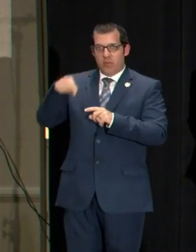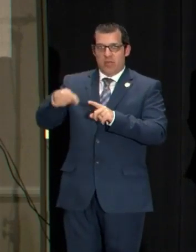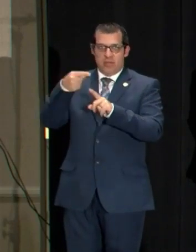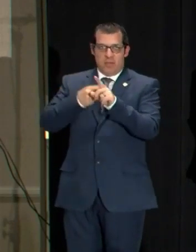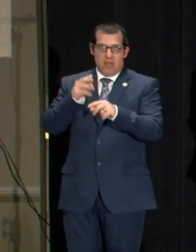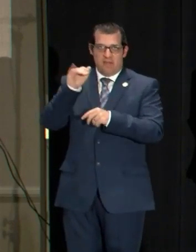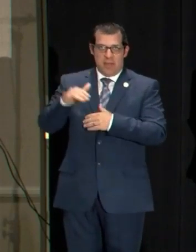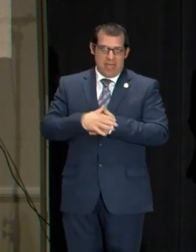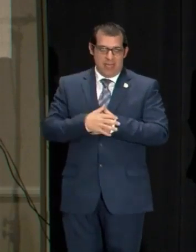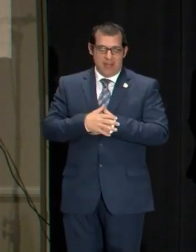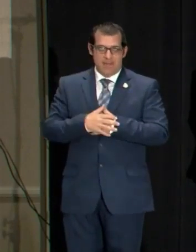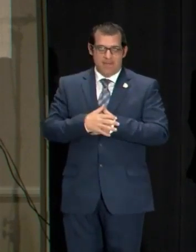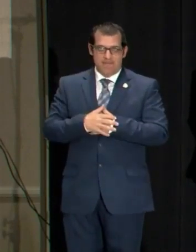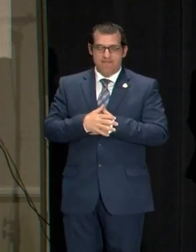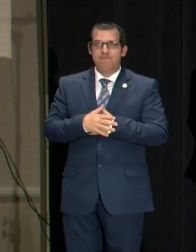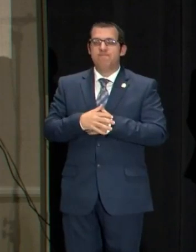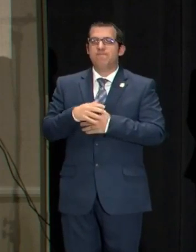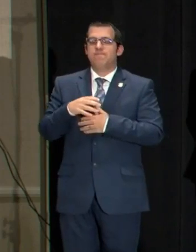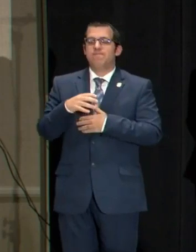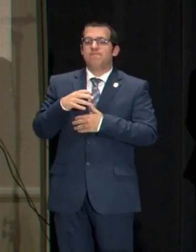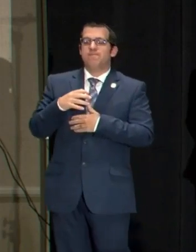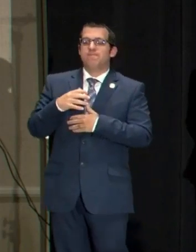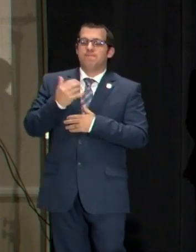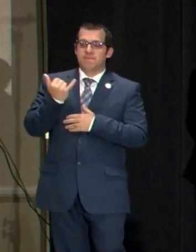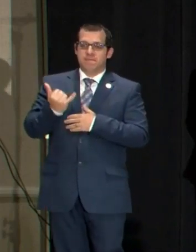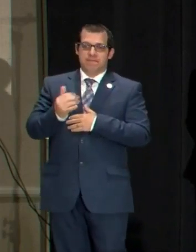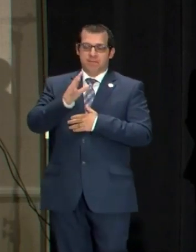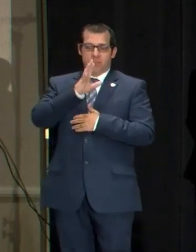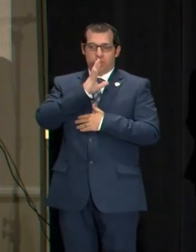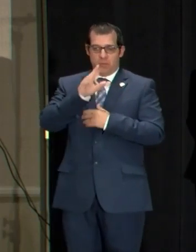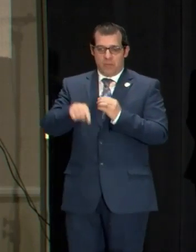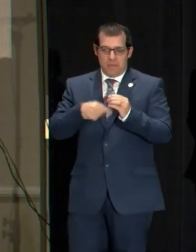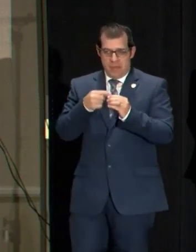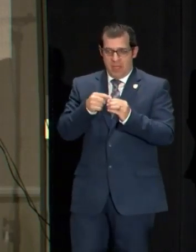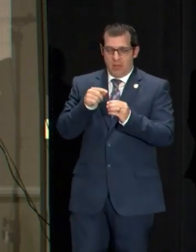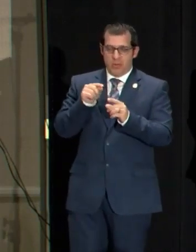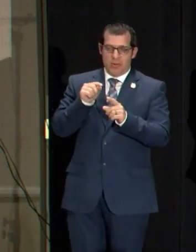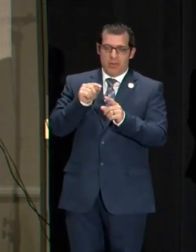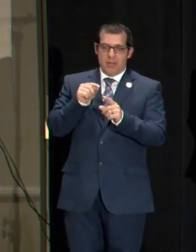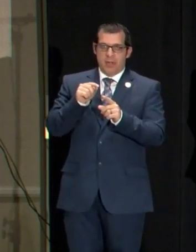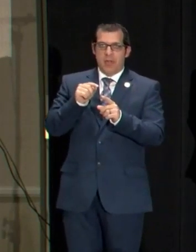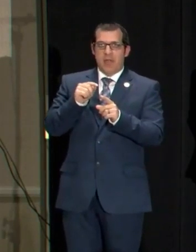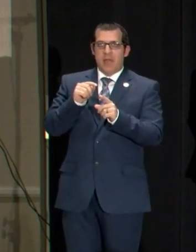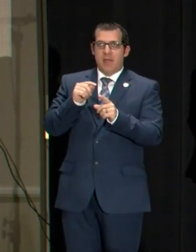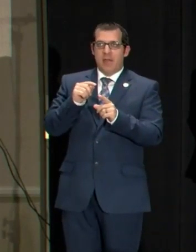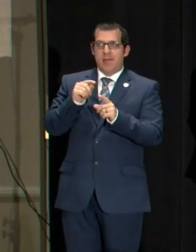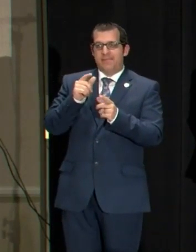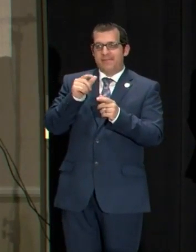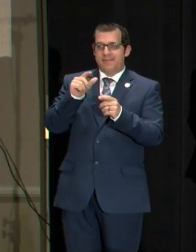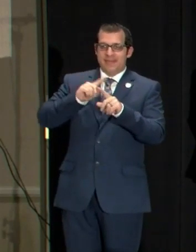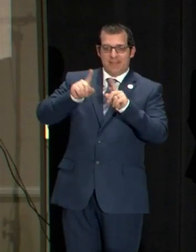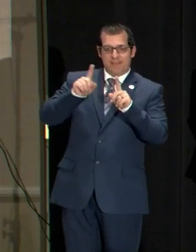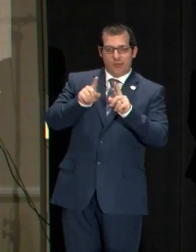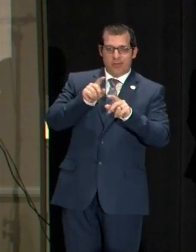May. In terms of some of our occupational